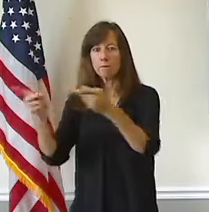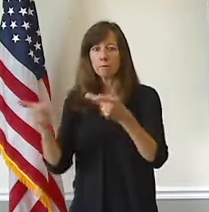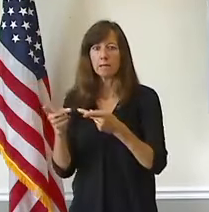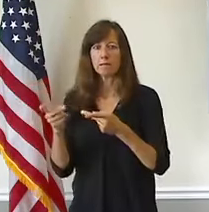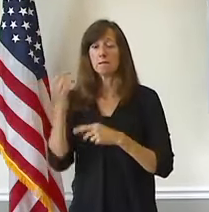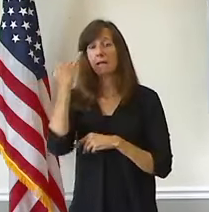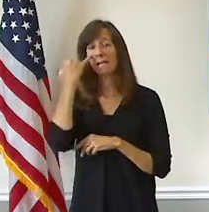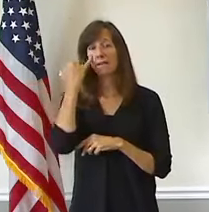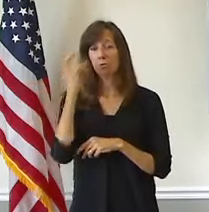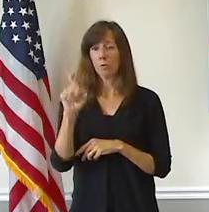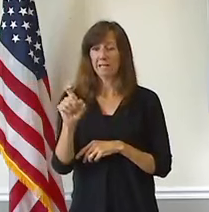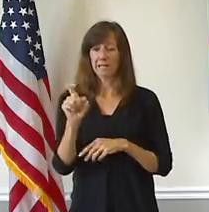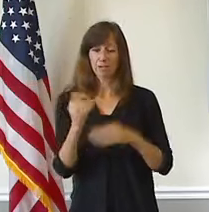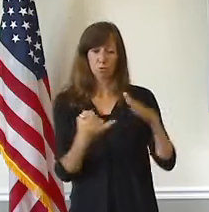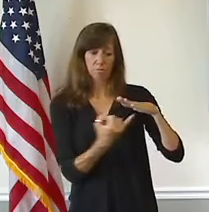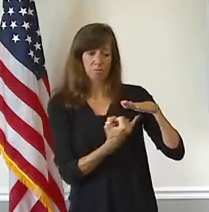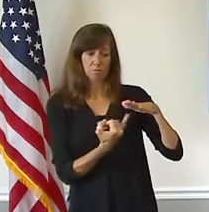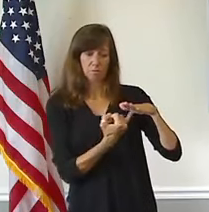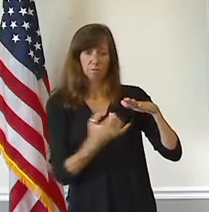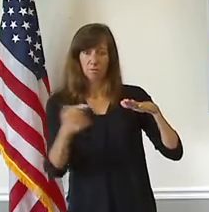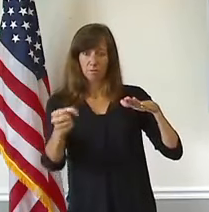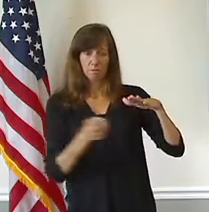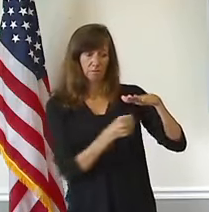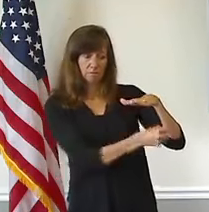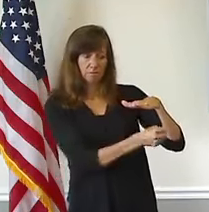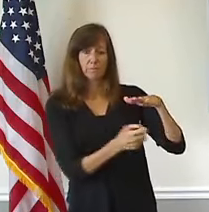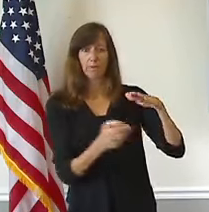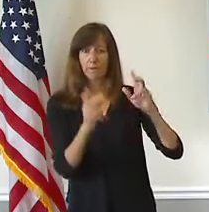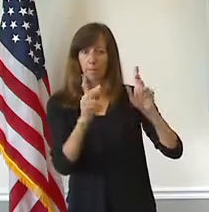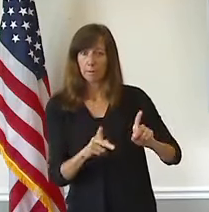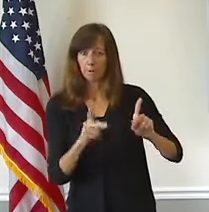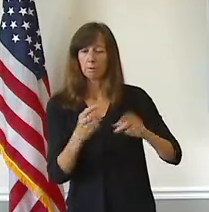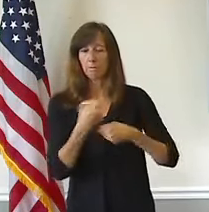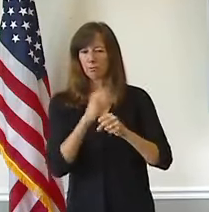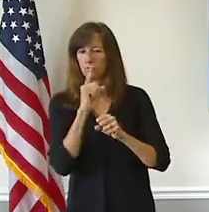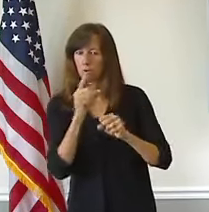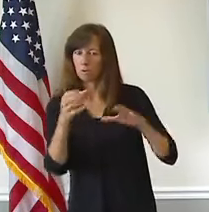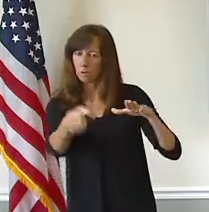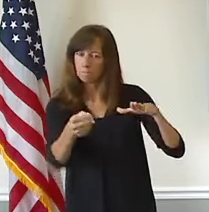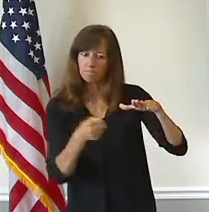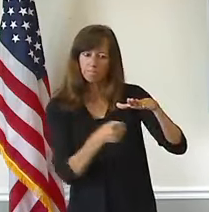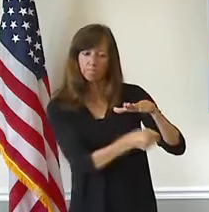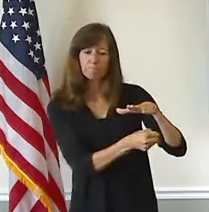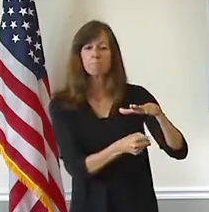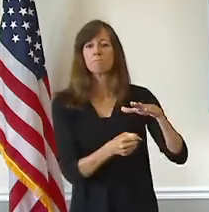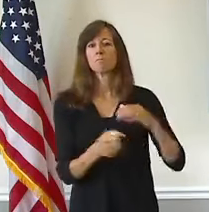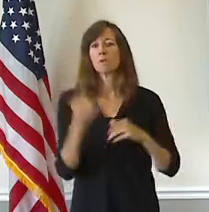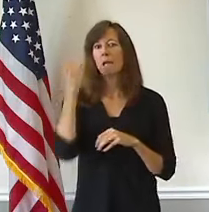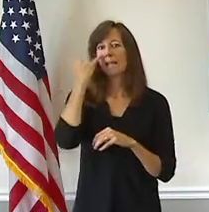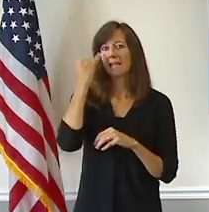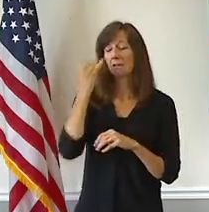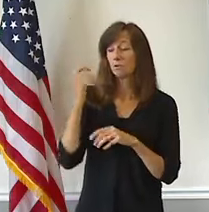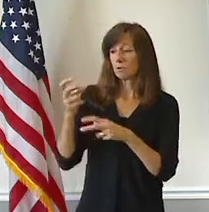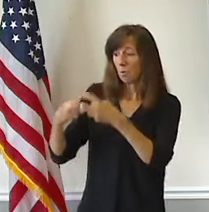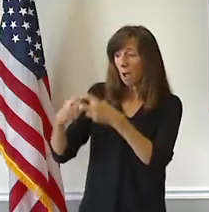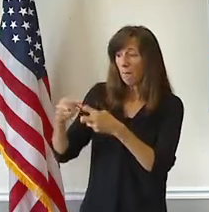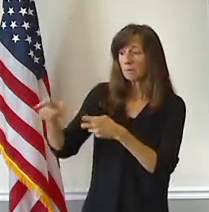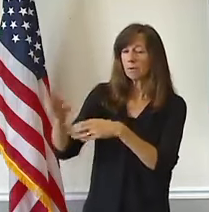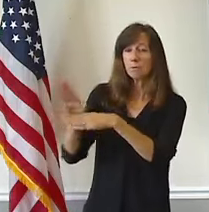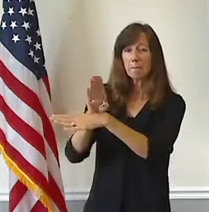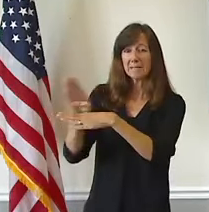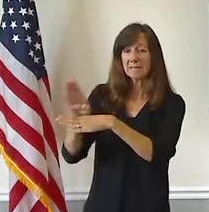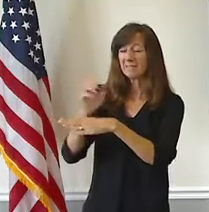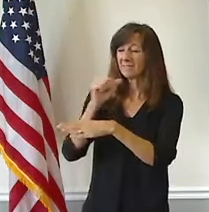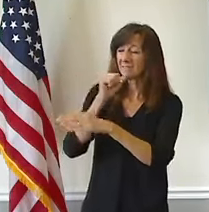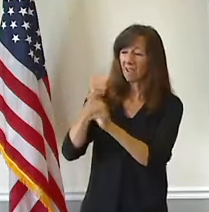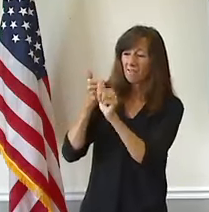to be quarantined, and also educate the business if there's any deficiencies in their mitigations that need to be done. And we do this,